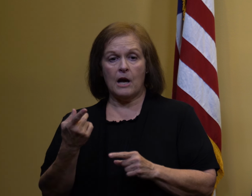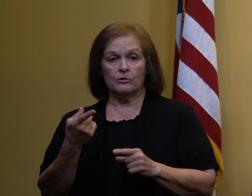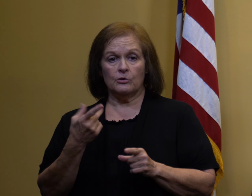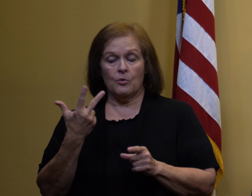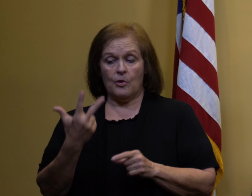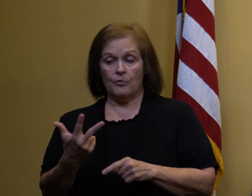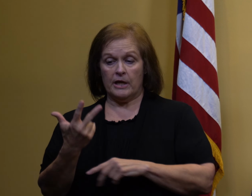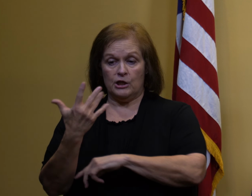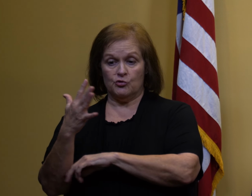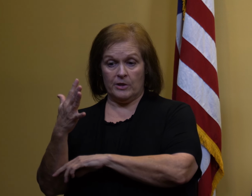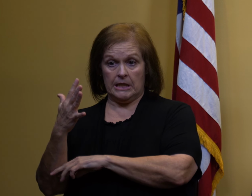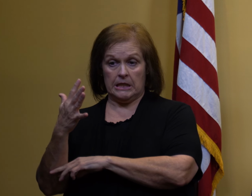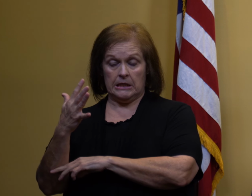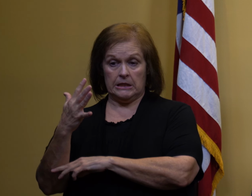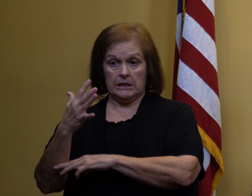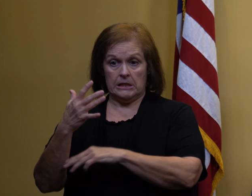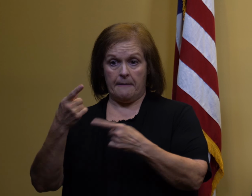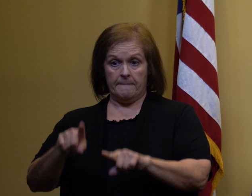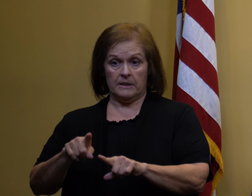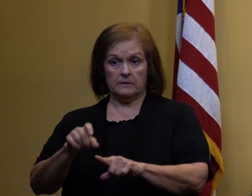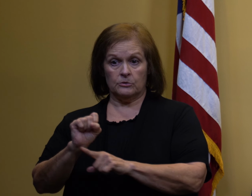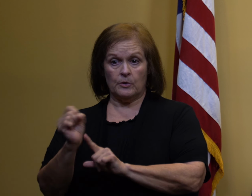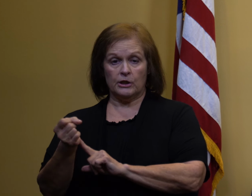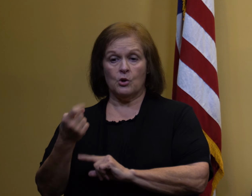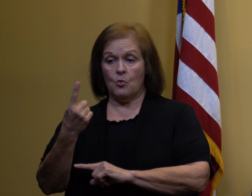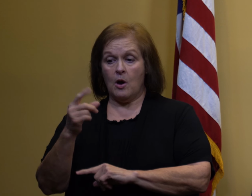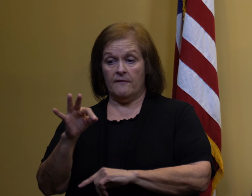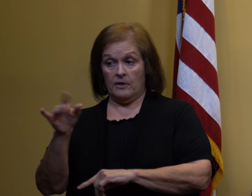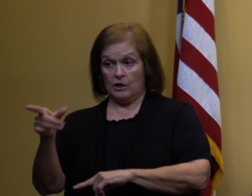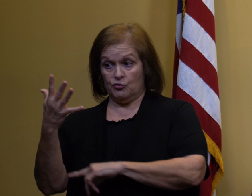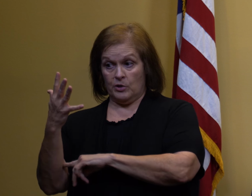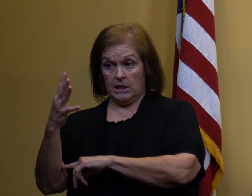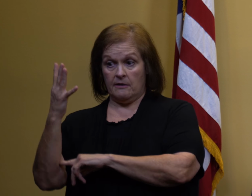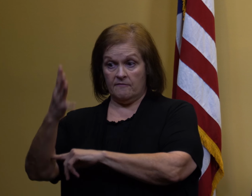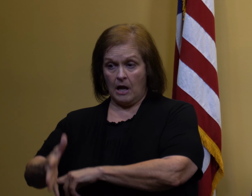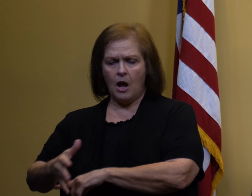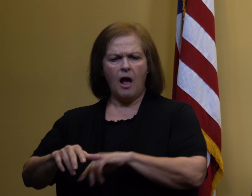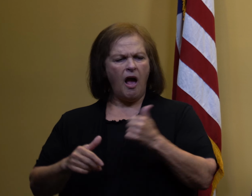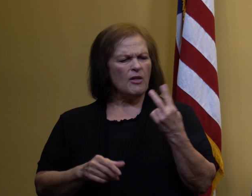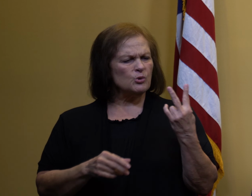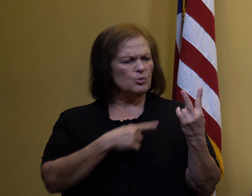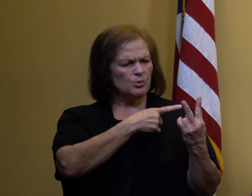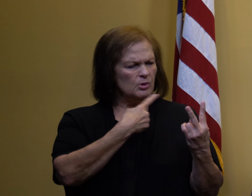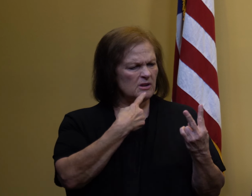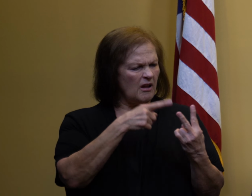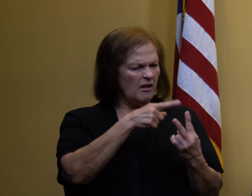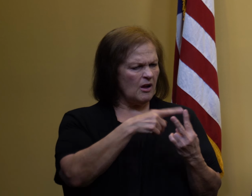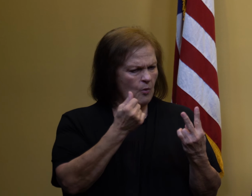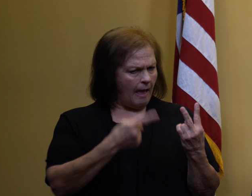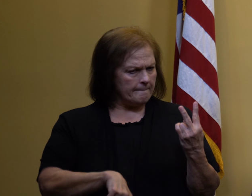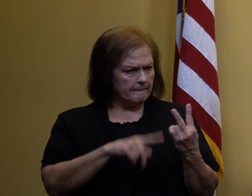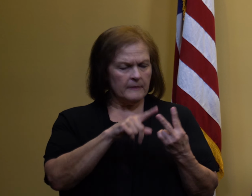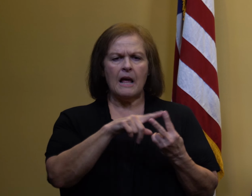3 tree incidents. So one of the trees fell on South Carrollton. Mhm. What happened to the other 2 trees and where are they in the city?